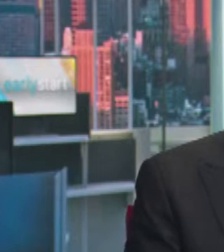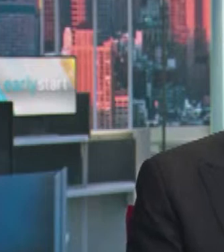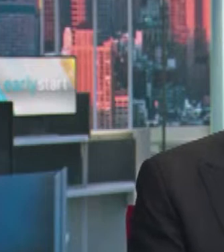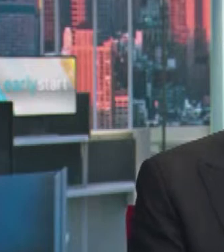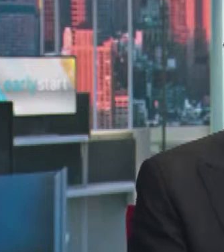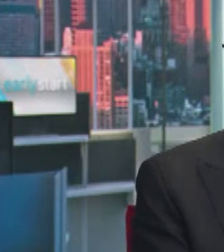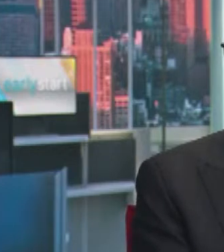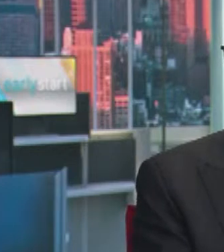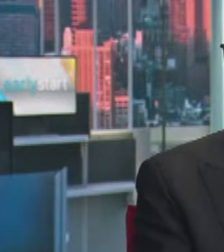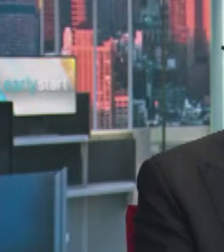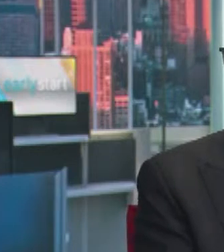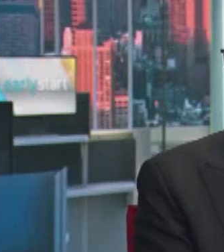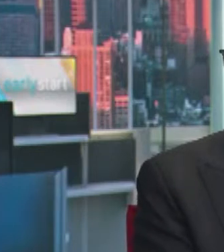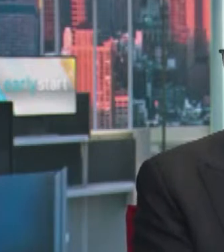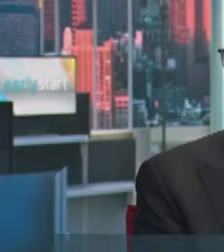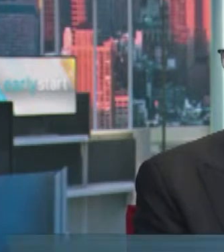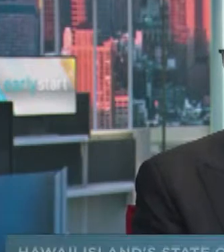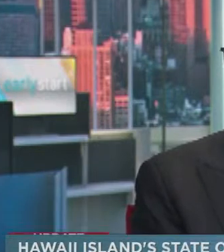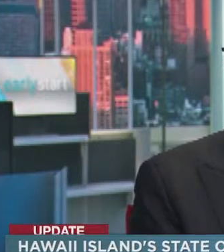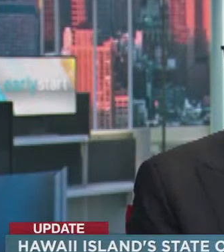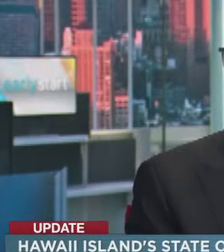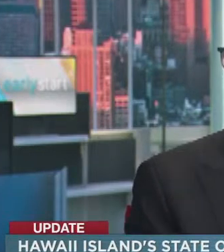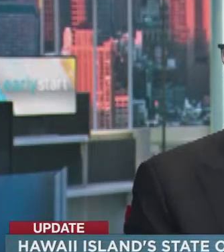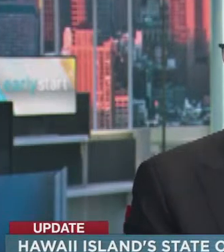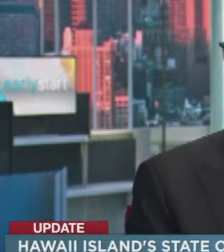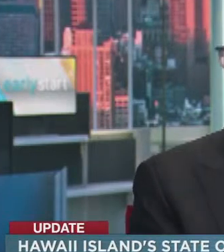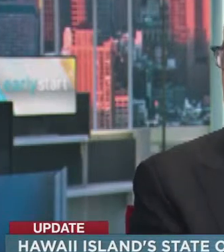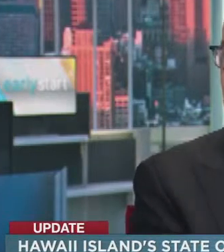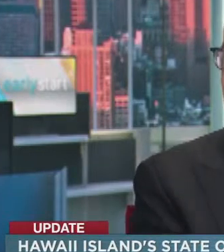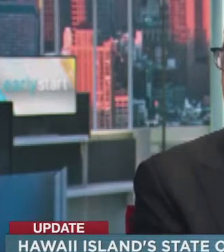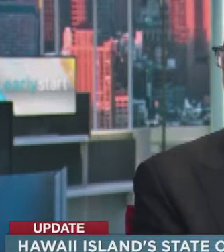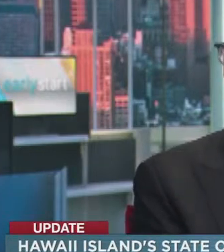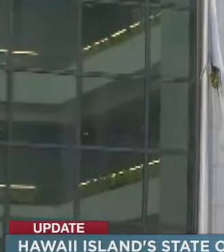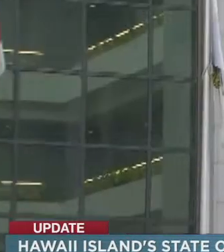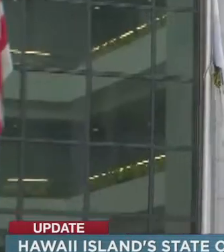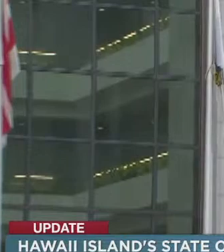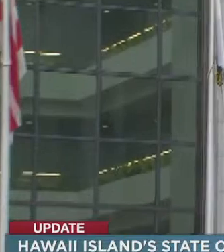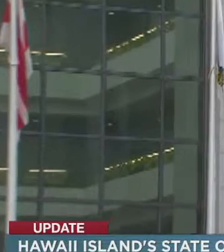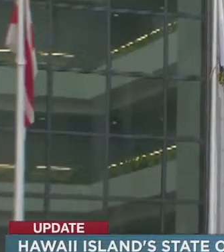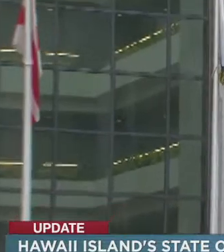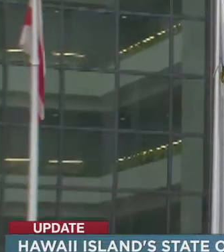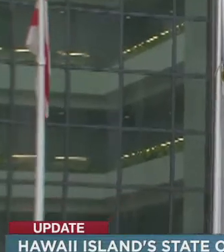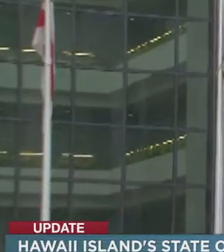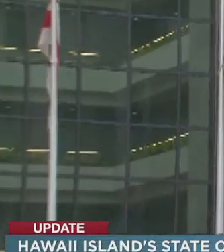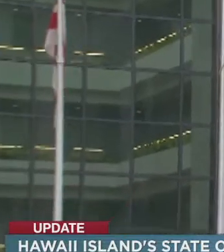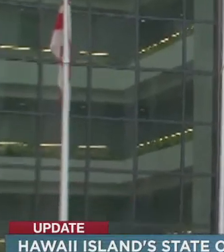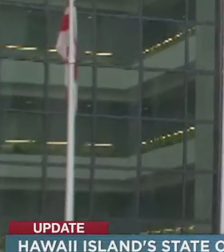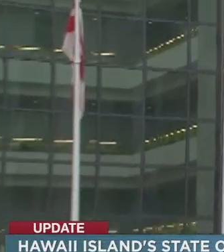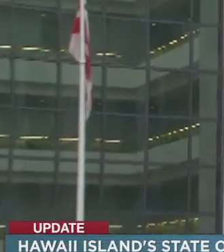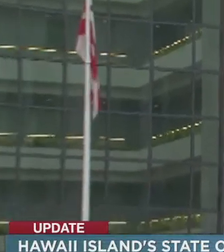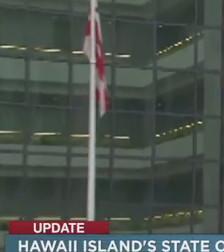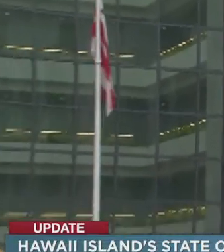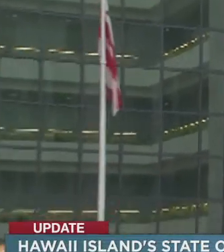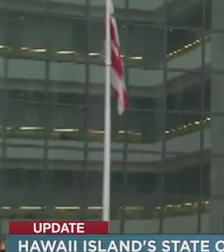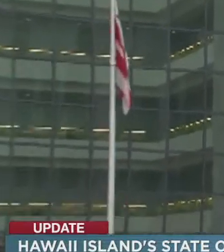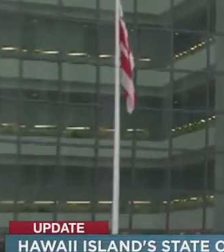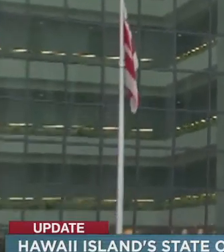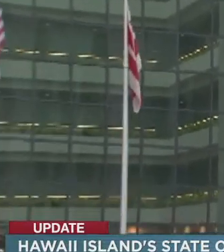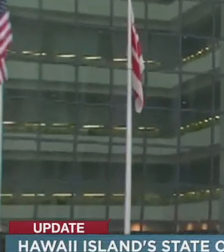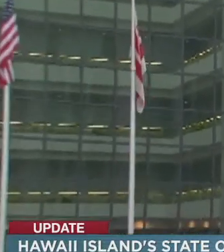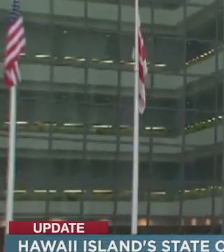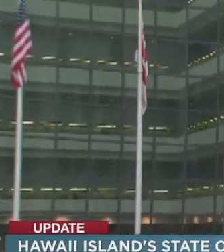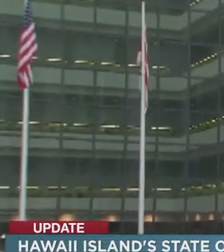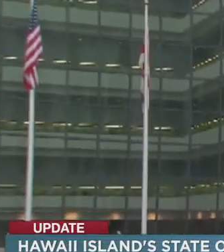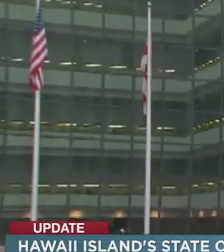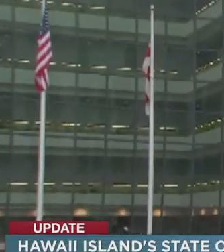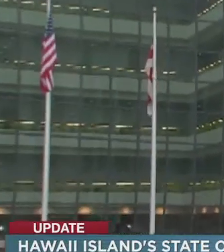the less regulated parts of the financial sector, which are now pretty big. Meanwhile, the Securities and Exchange Commission said Monday it's on high alert